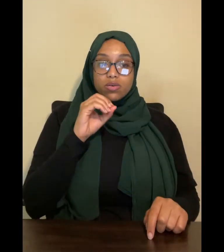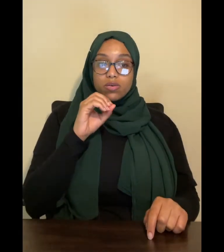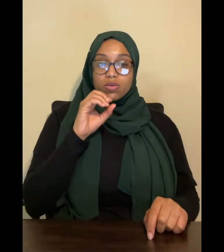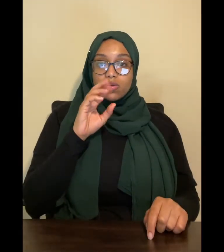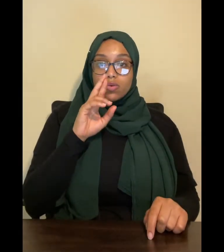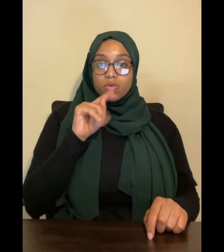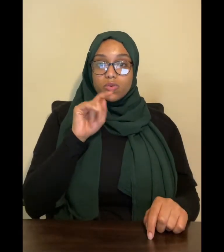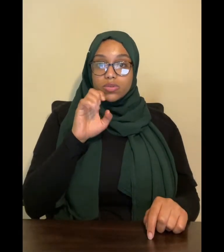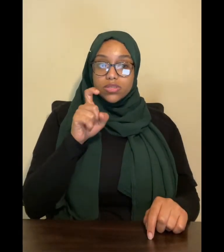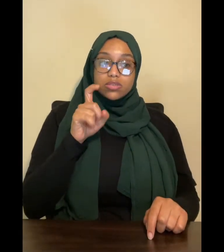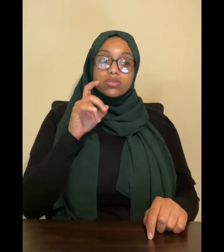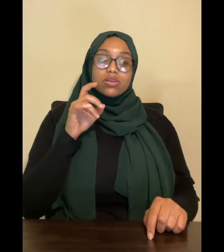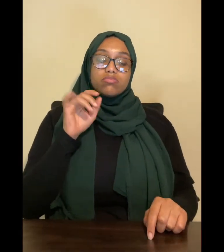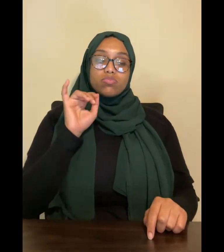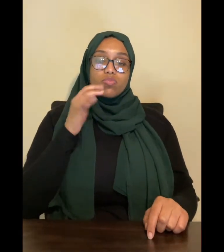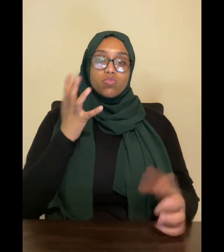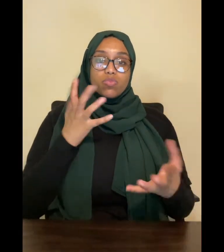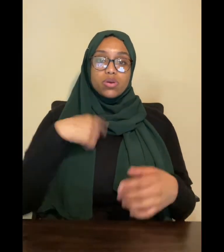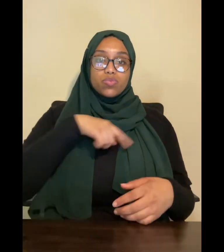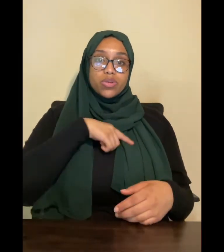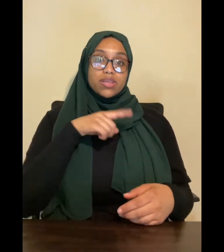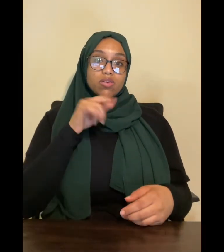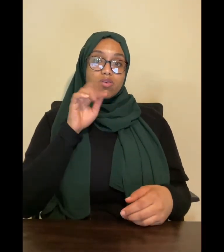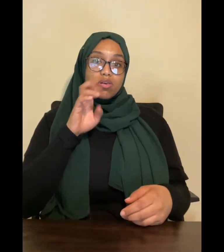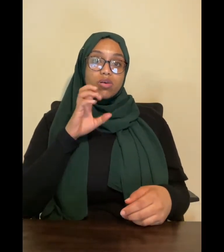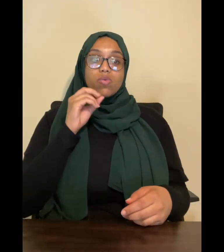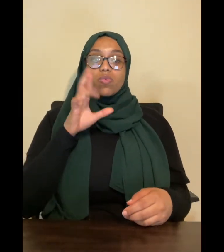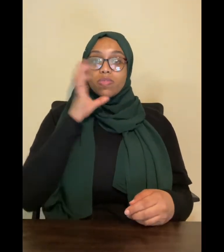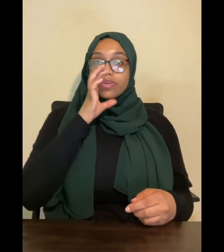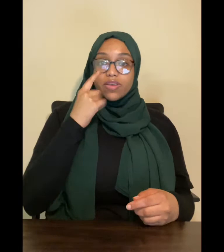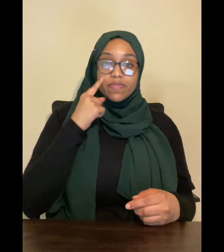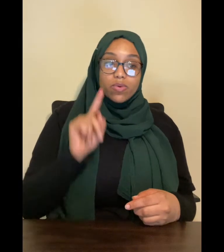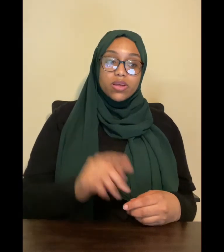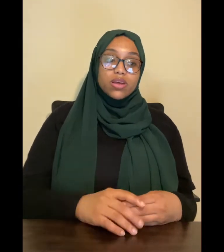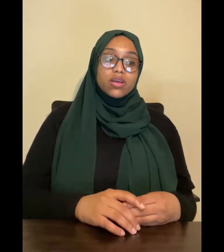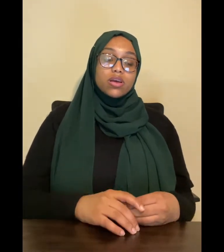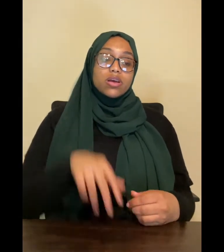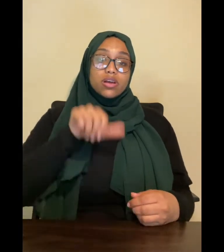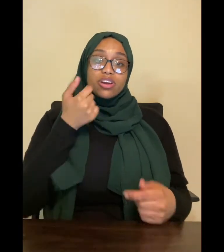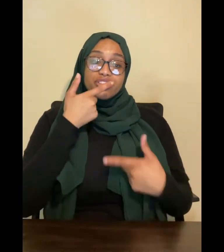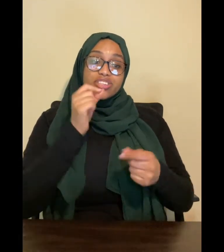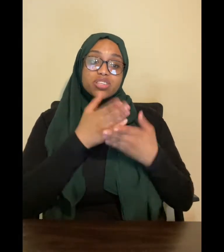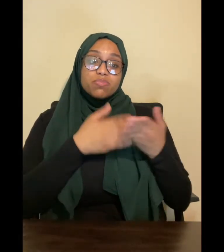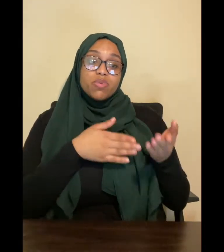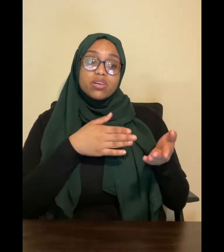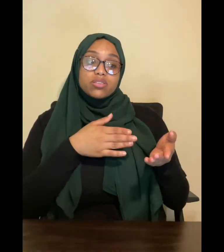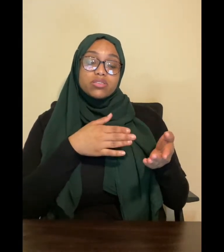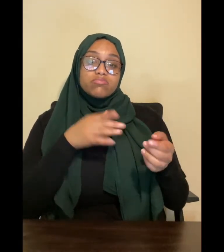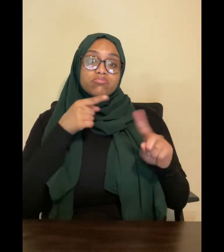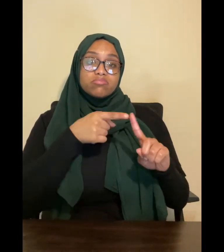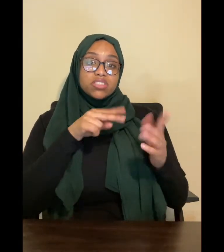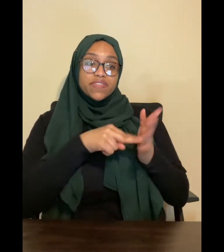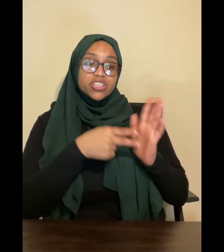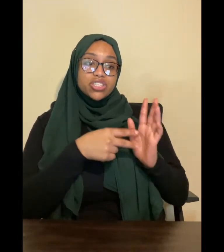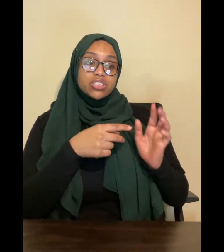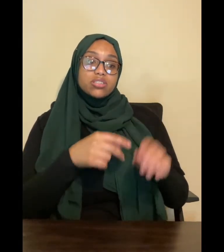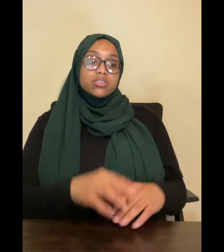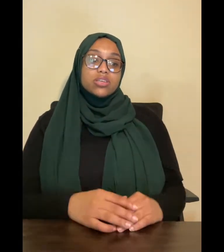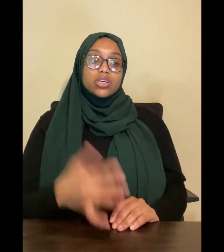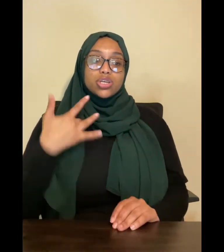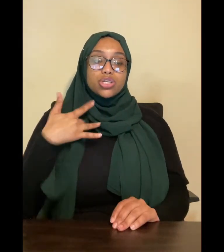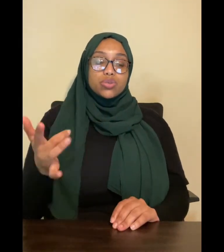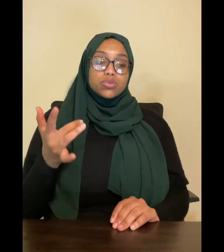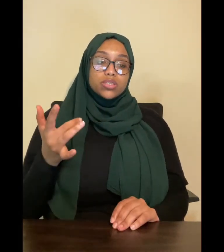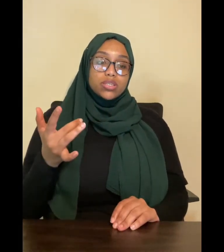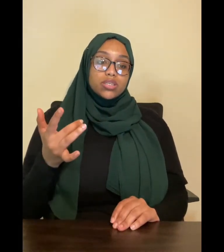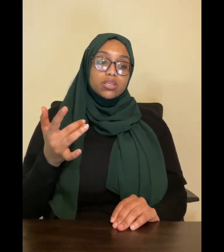definition of gender identity or of sexual orientation. In the Disability Integration Act, you see definitions